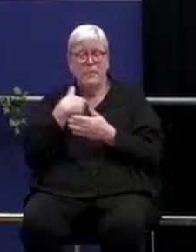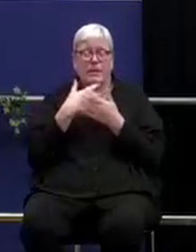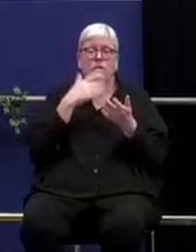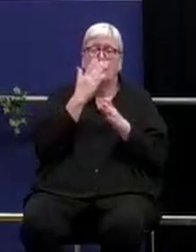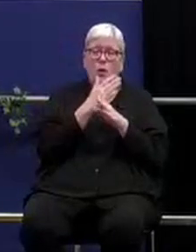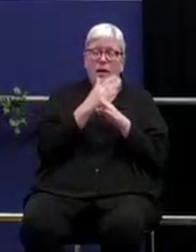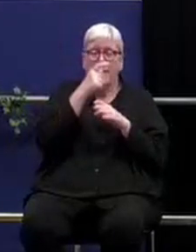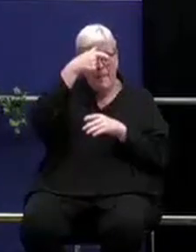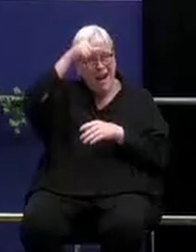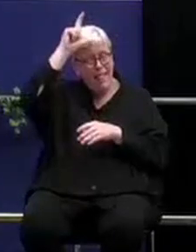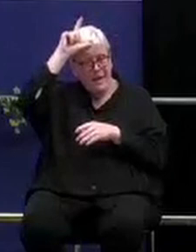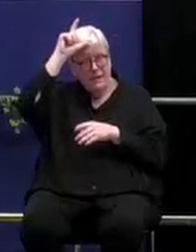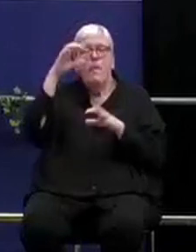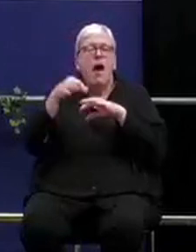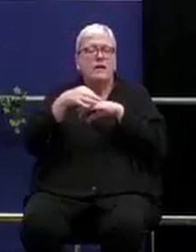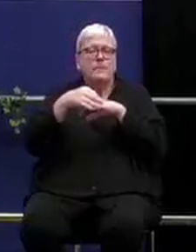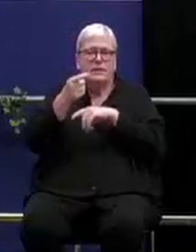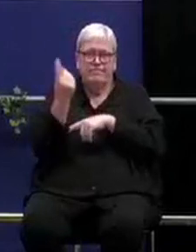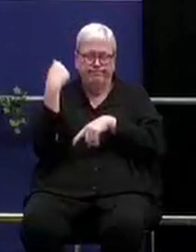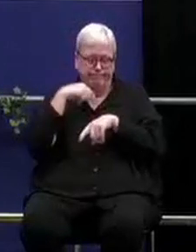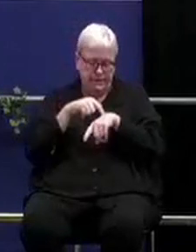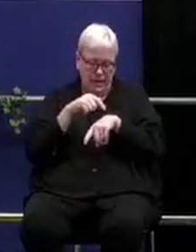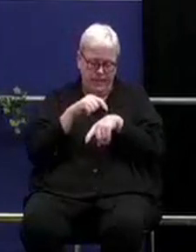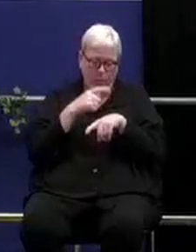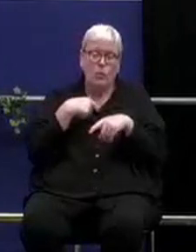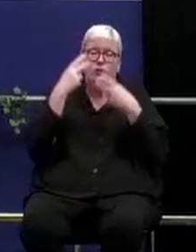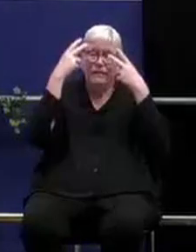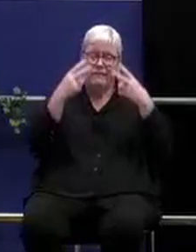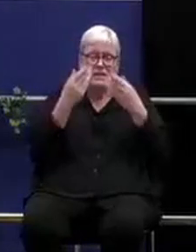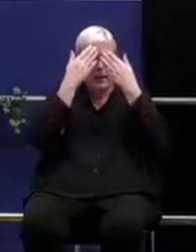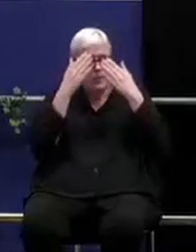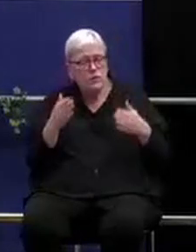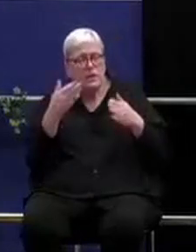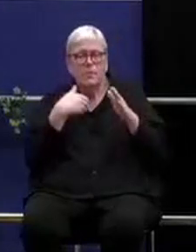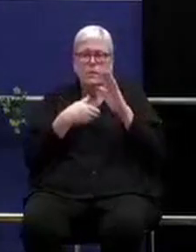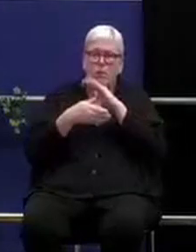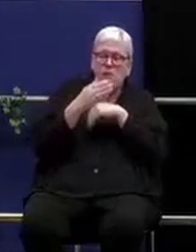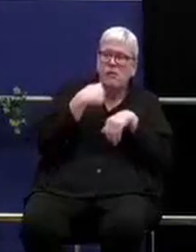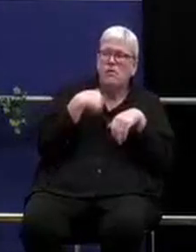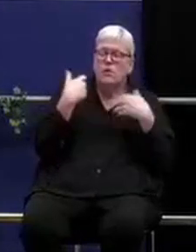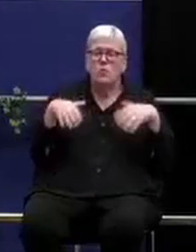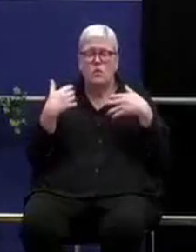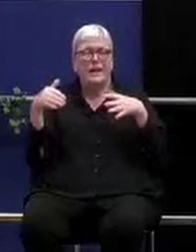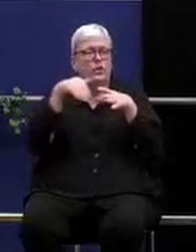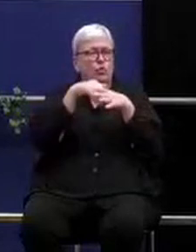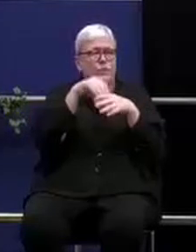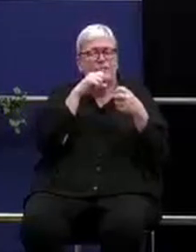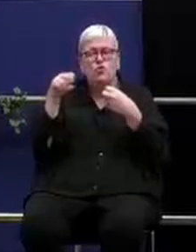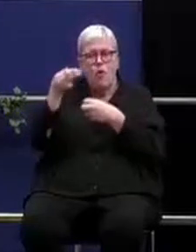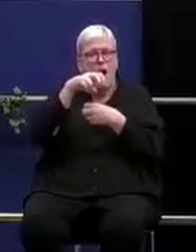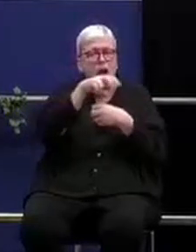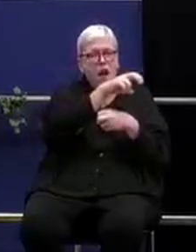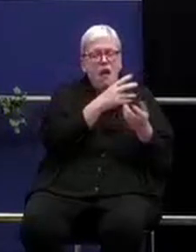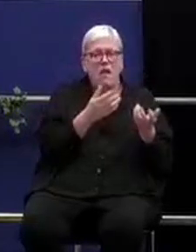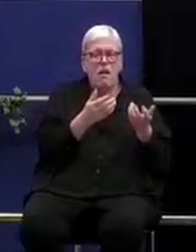husband and at the time infant son. And we went to visit a museum, and unbeknown to us, the museum included a tour of